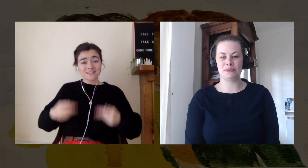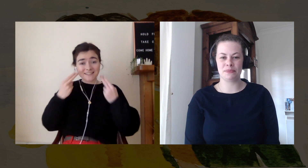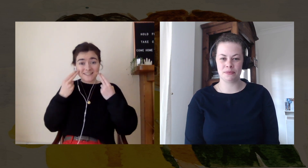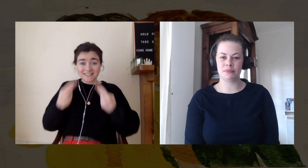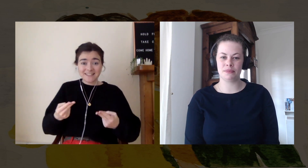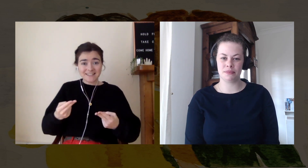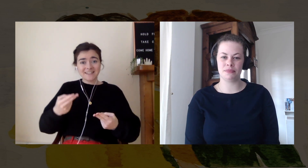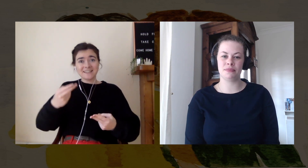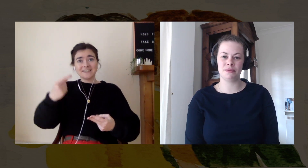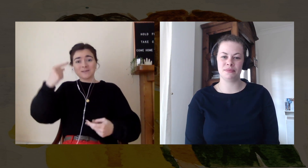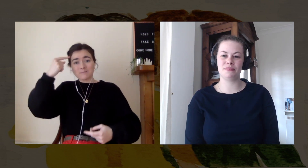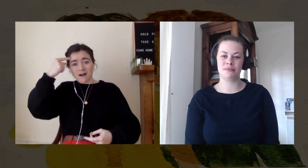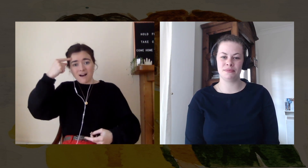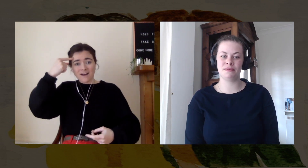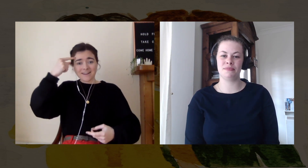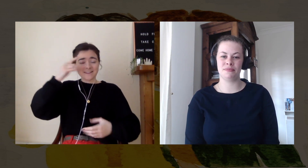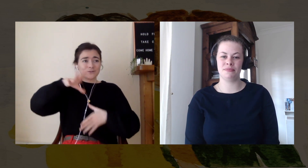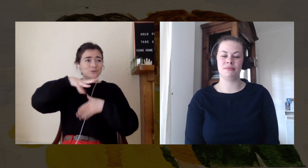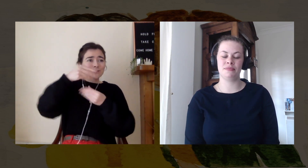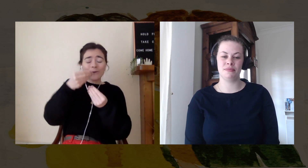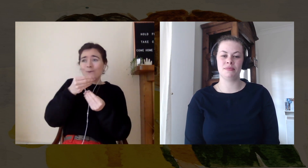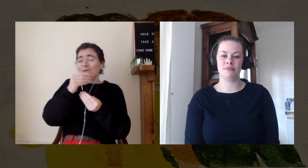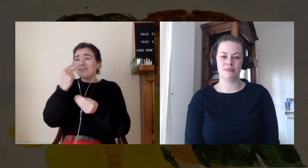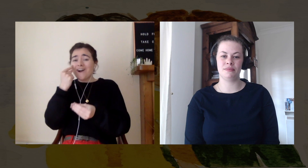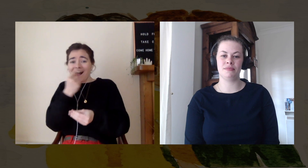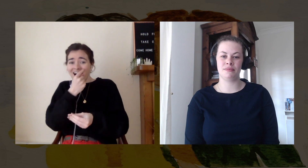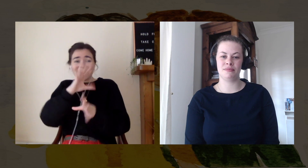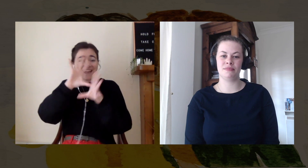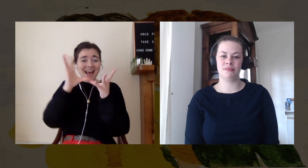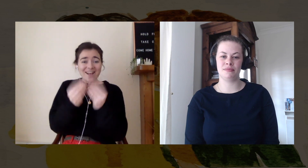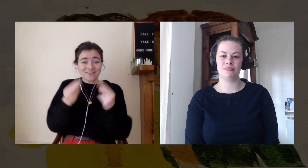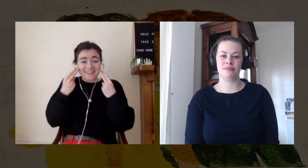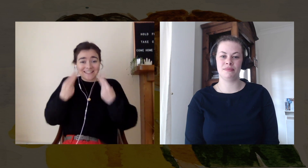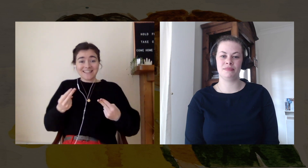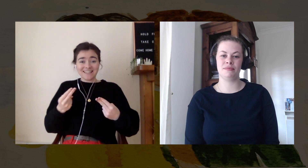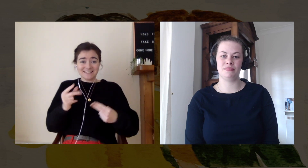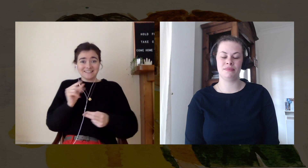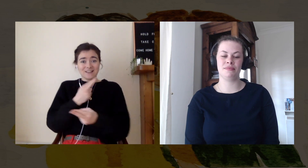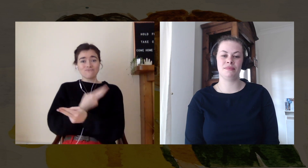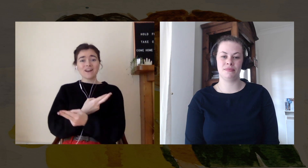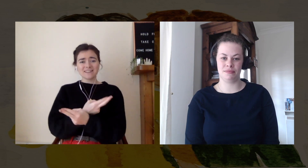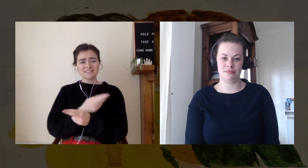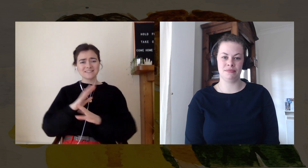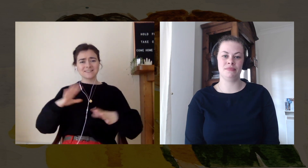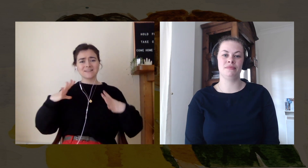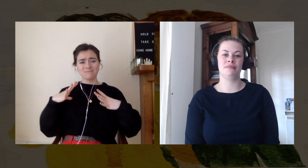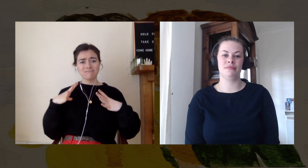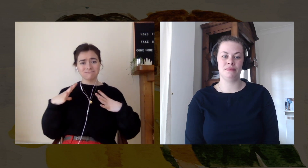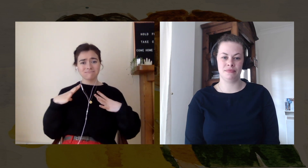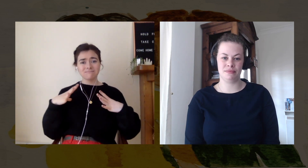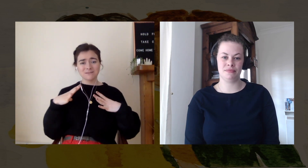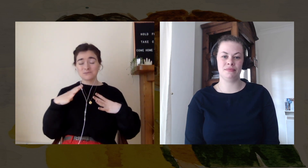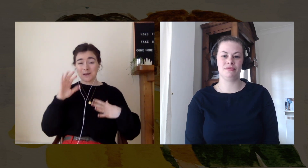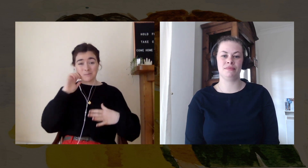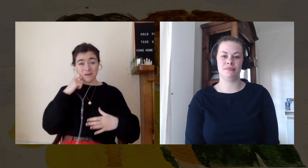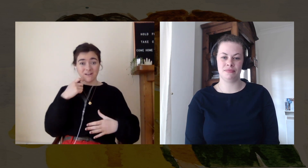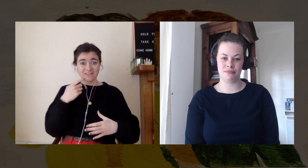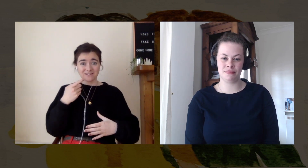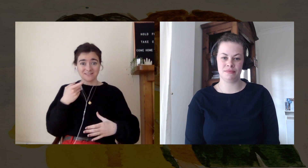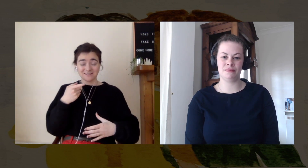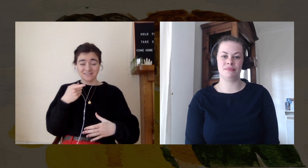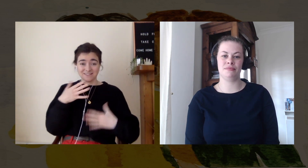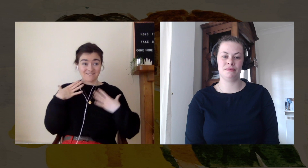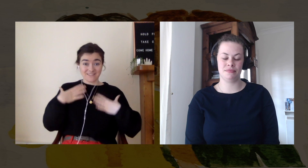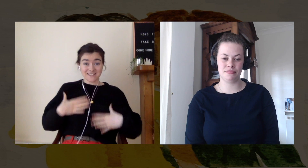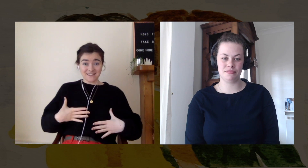your eyes all need a rest. Just like a little break. Absolutely. It's very physically intensive. And I think it's one of those things where you